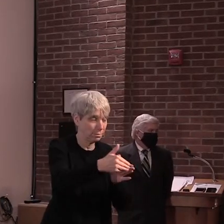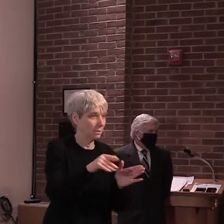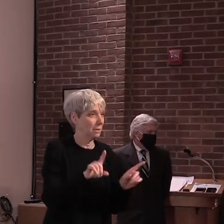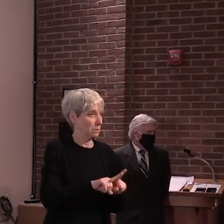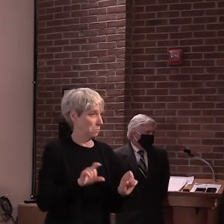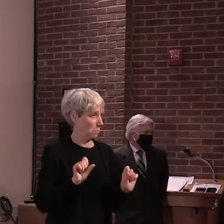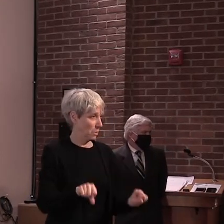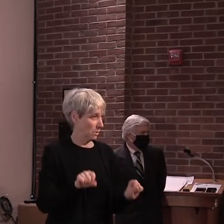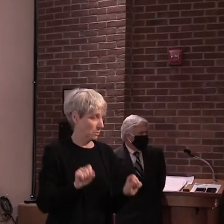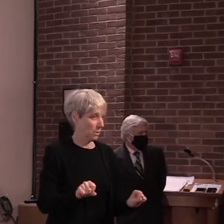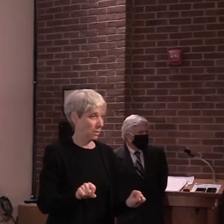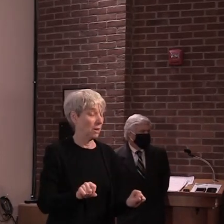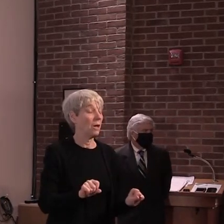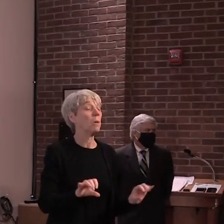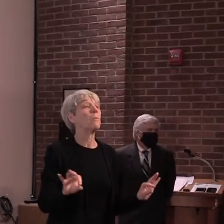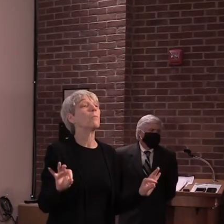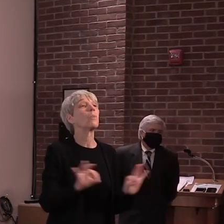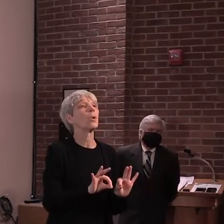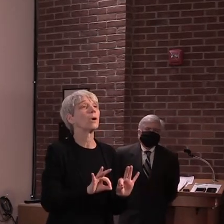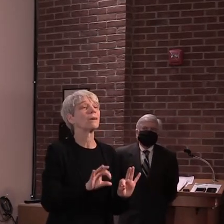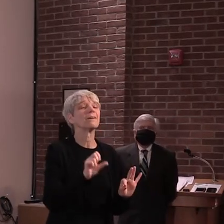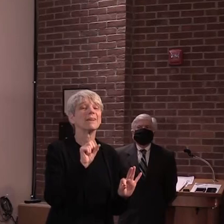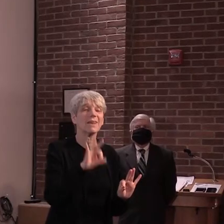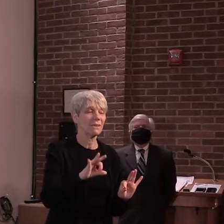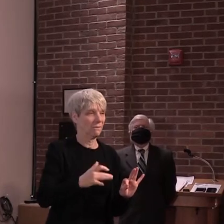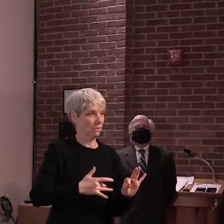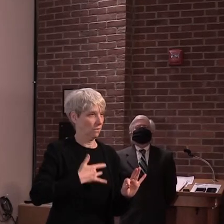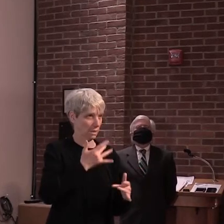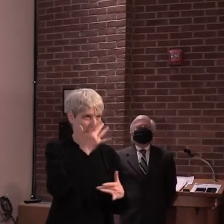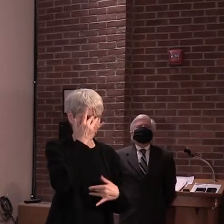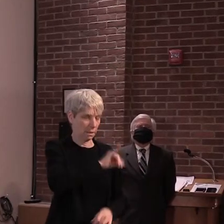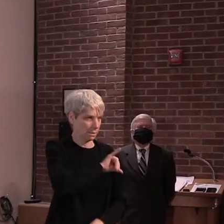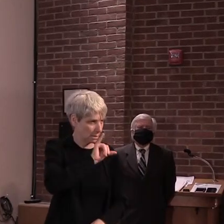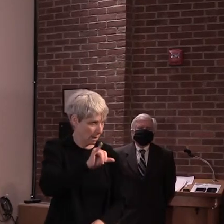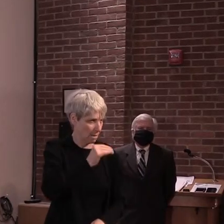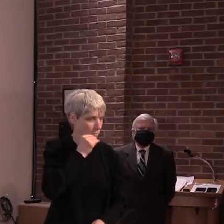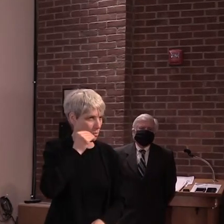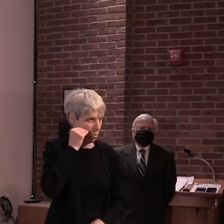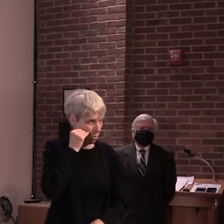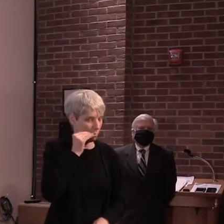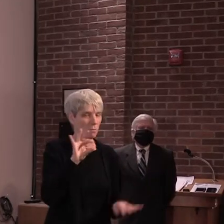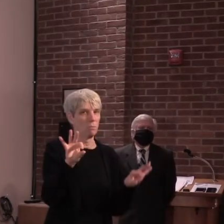possible, and definitely staying at home if feeling ill.